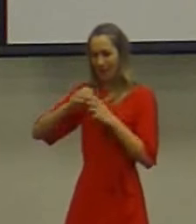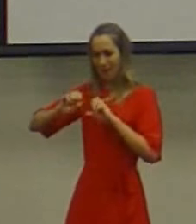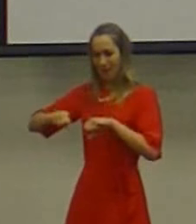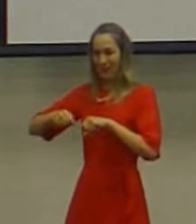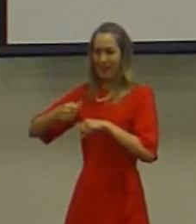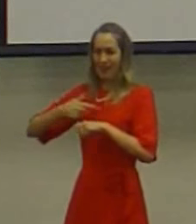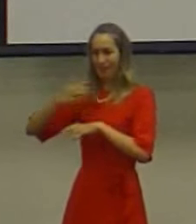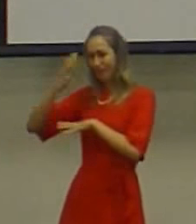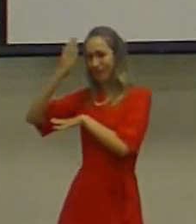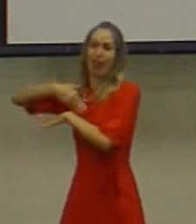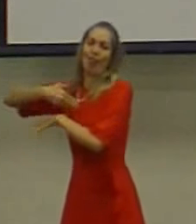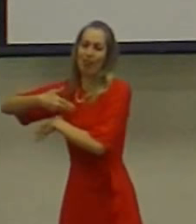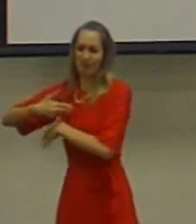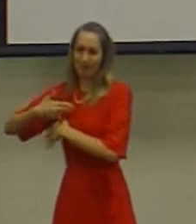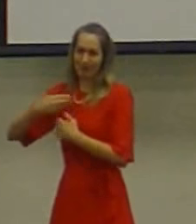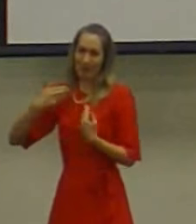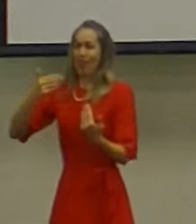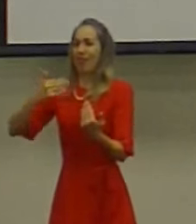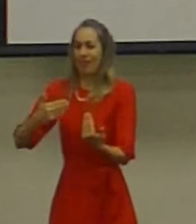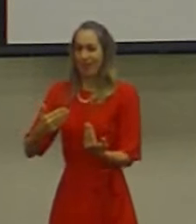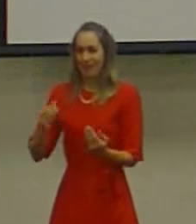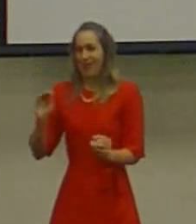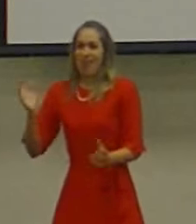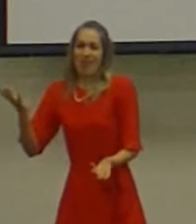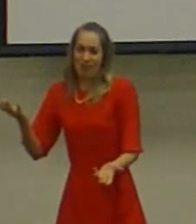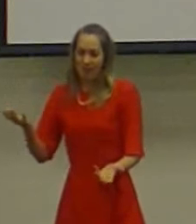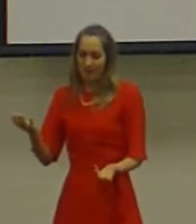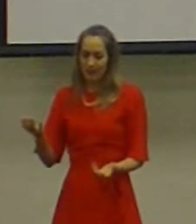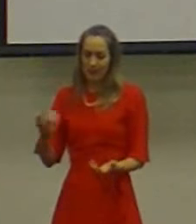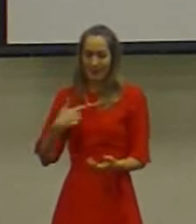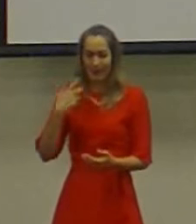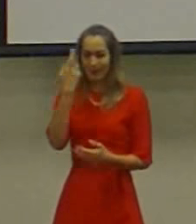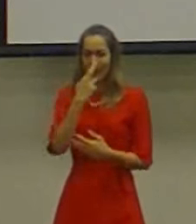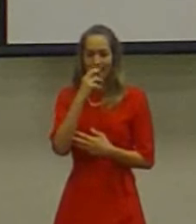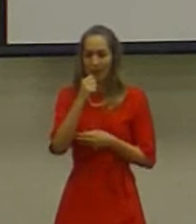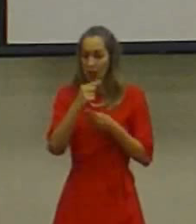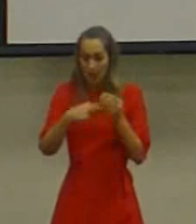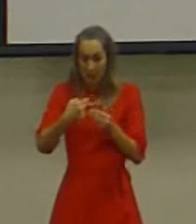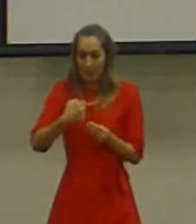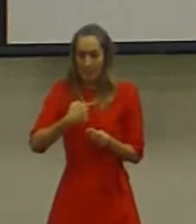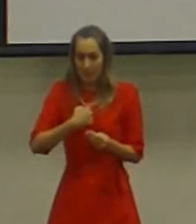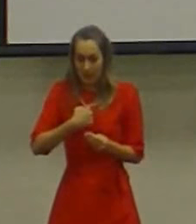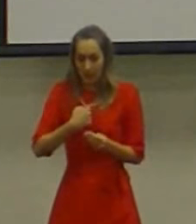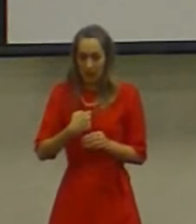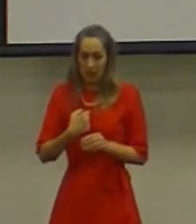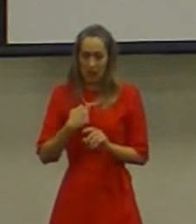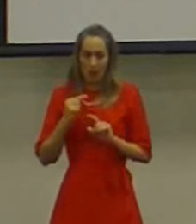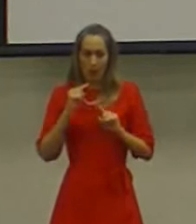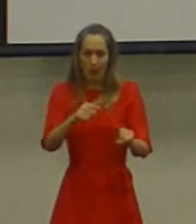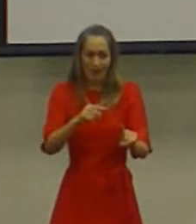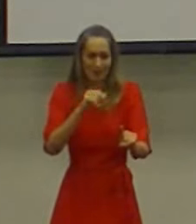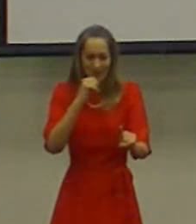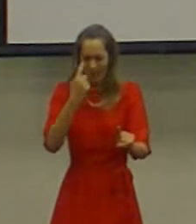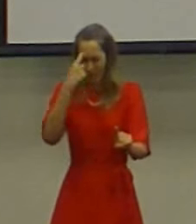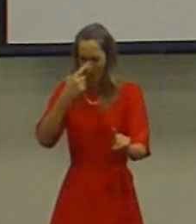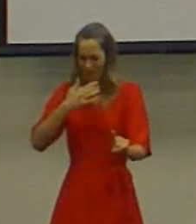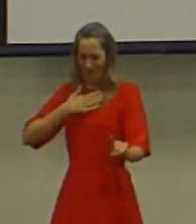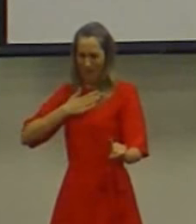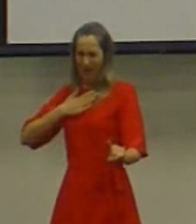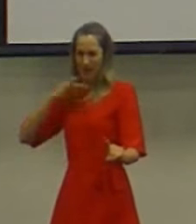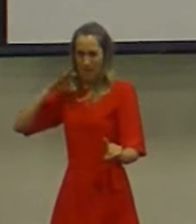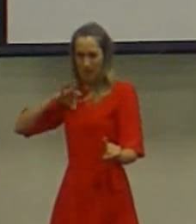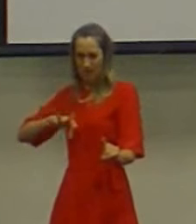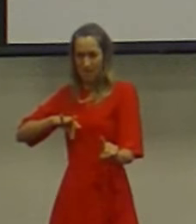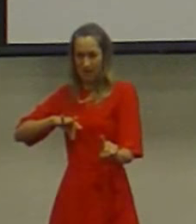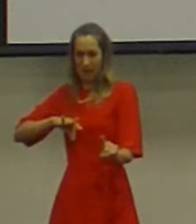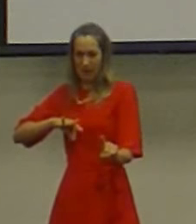But in that moment, I realized something, that it wasn't about me. That going there was not for my sake specifically. It was